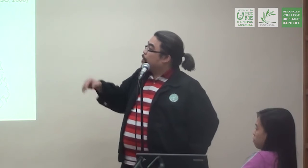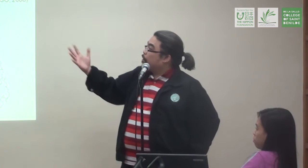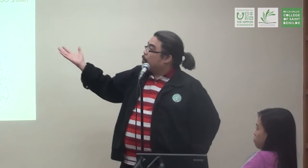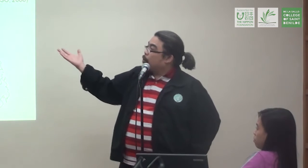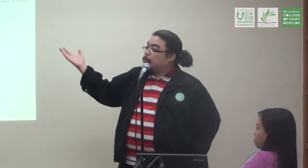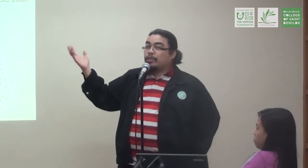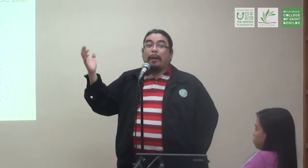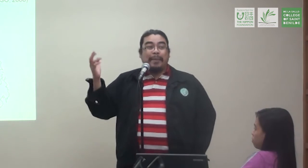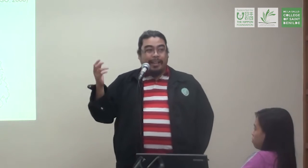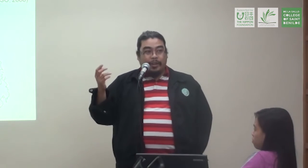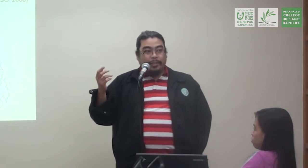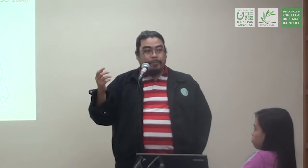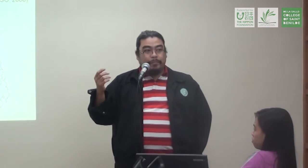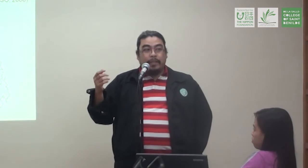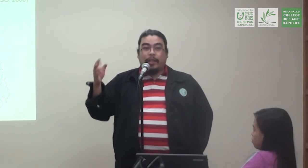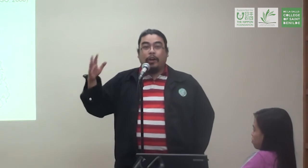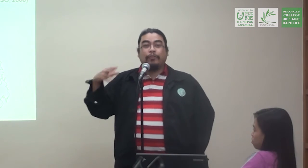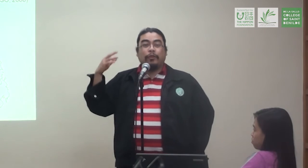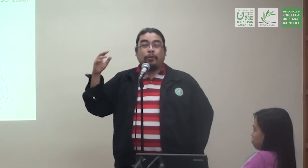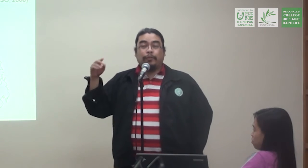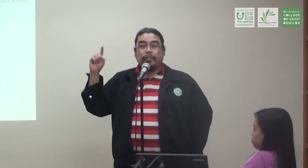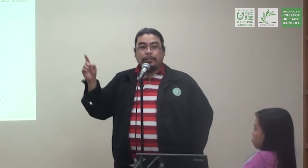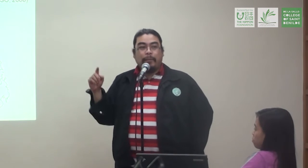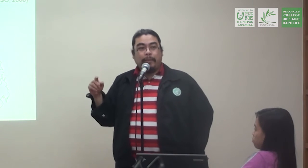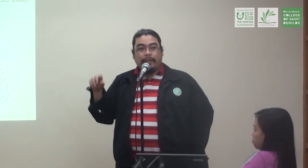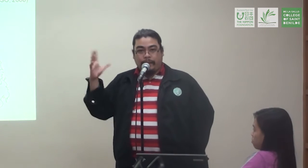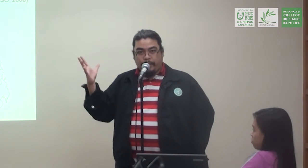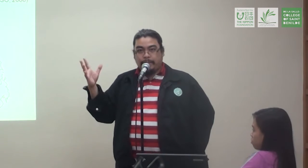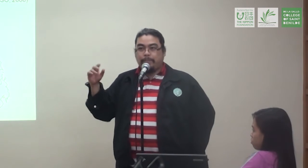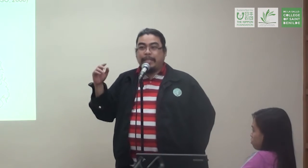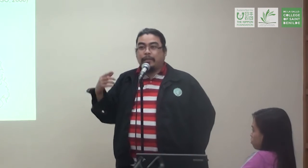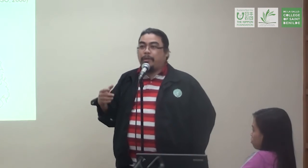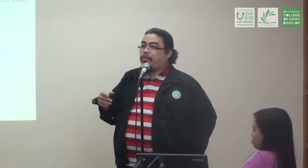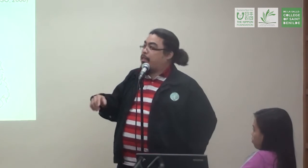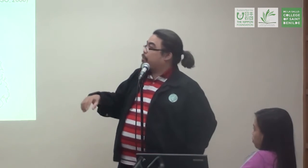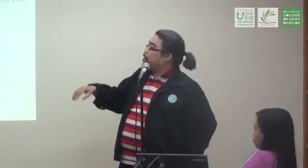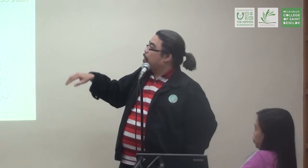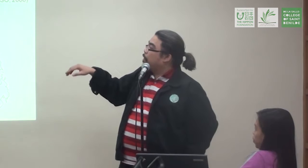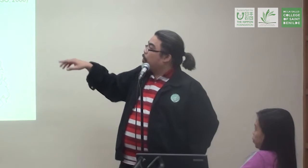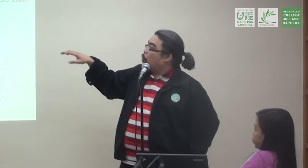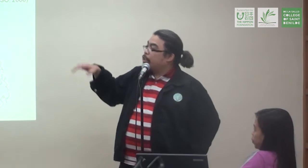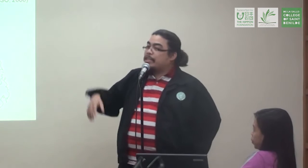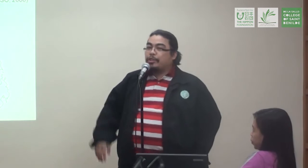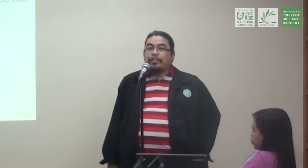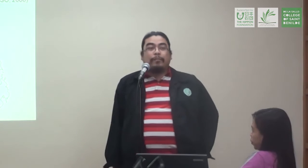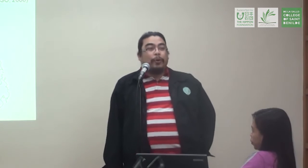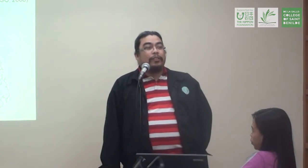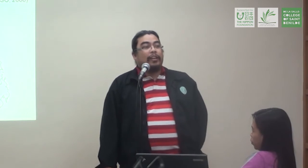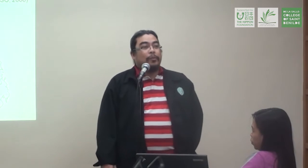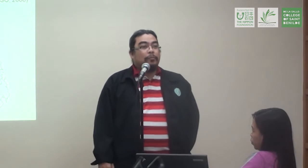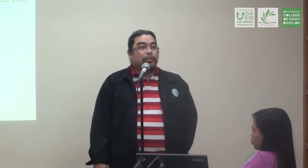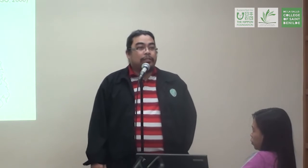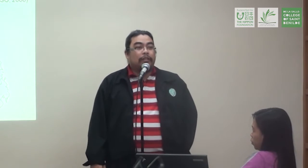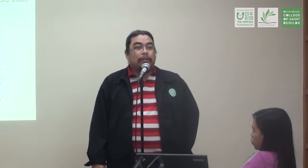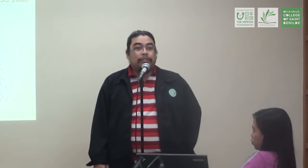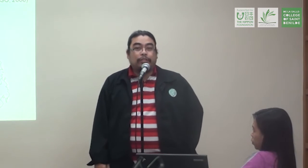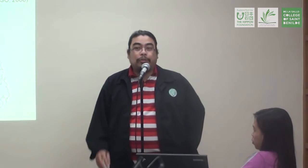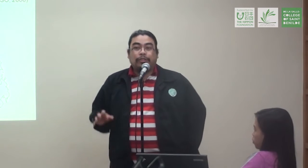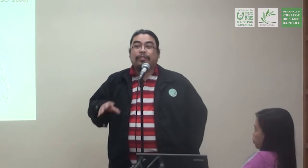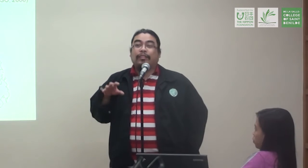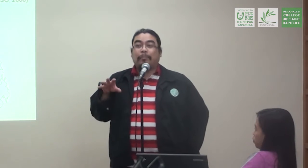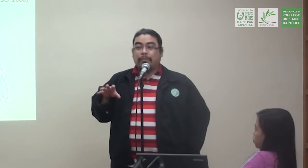about almost a million. Now, of this a million EWDs, only